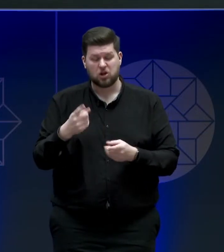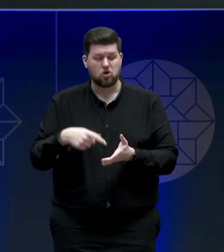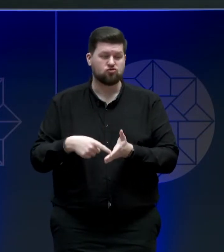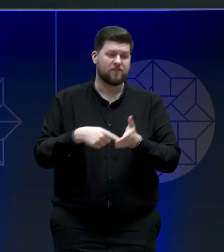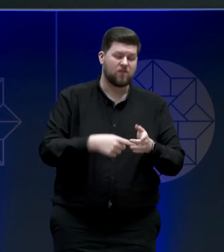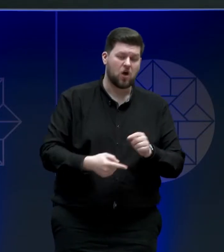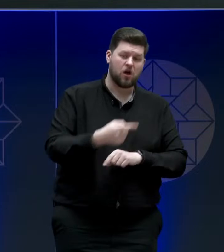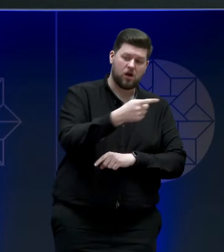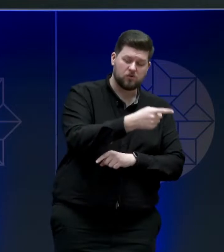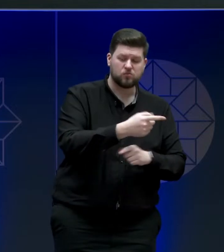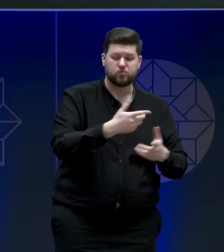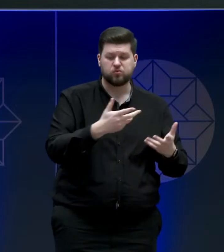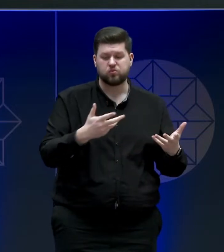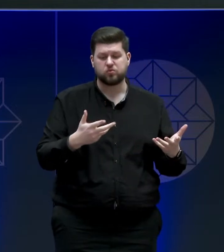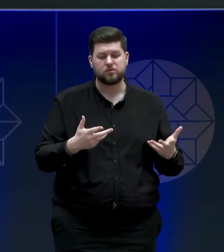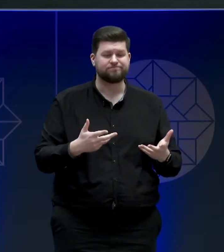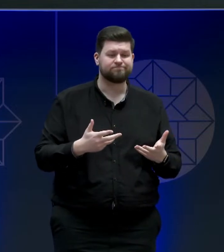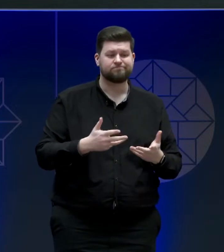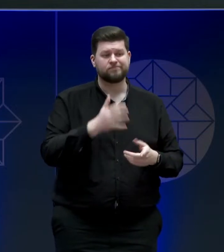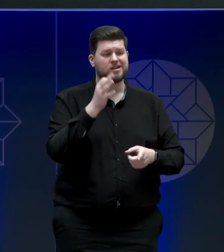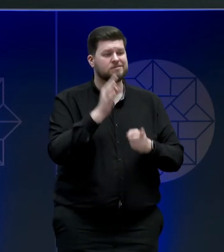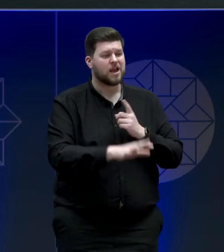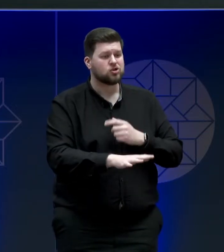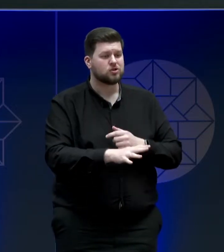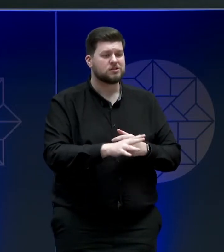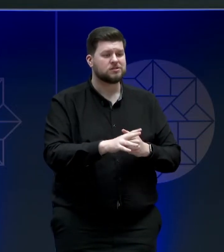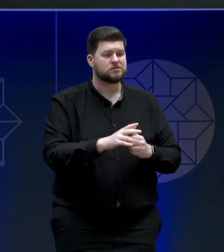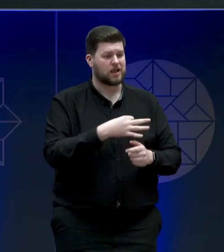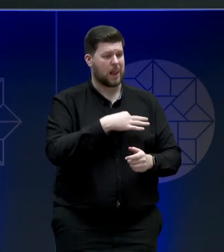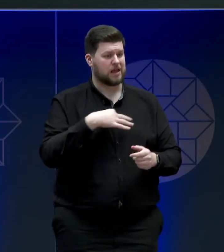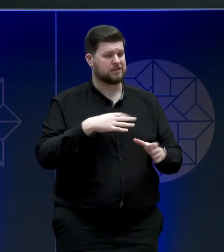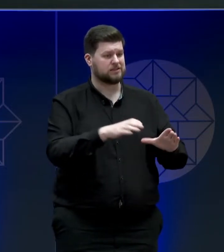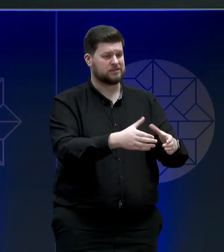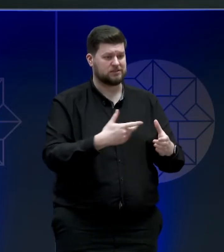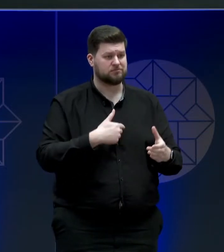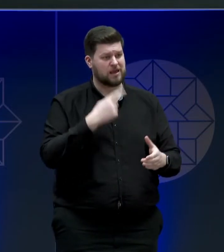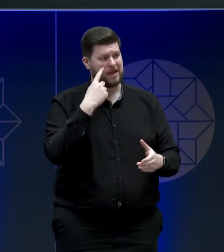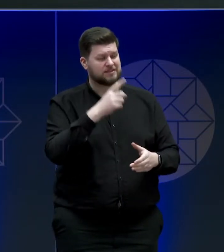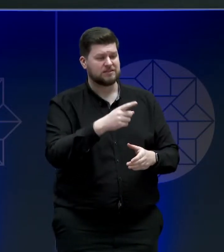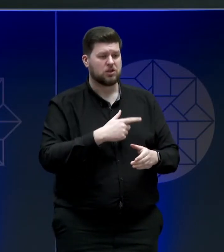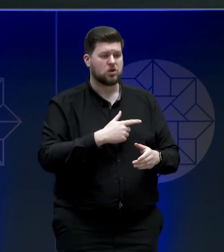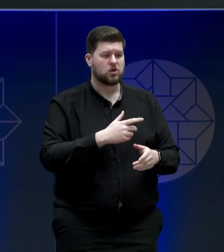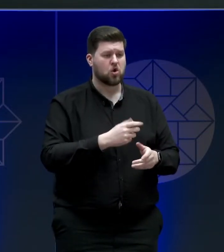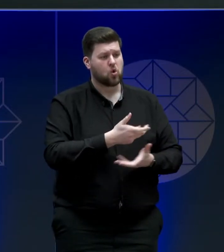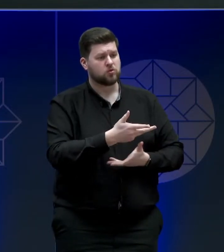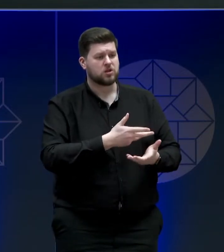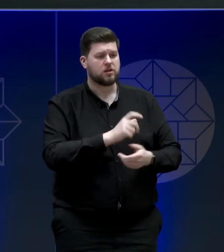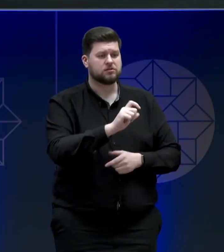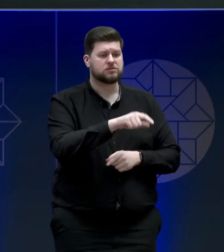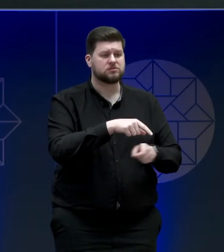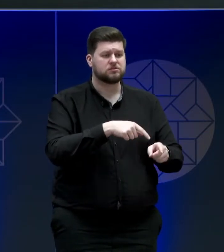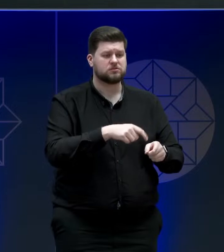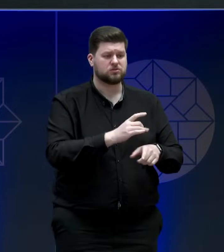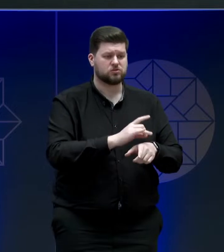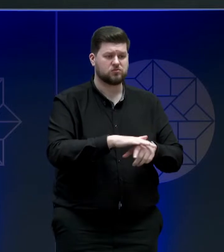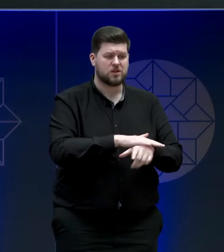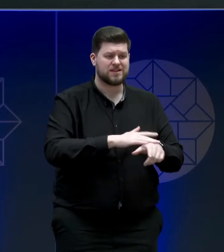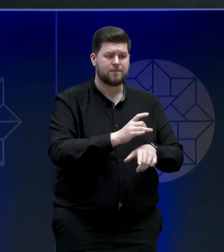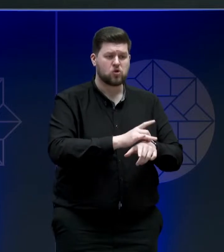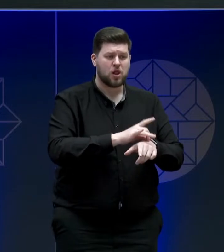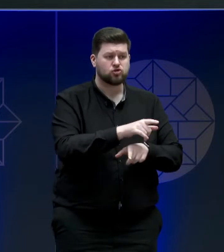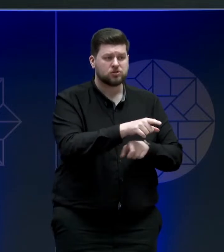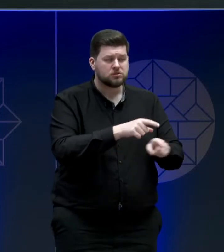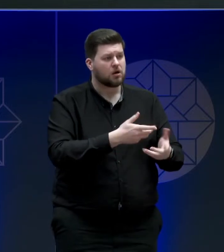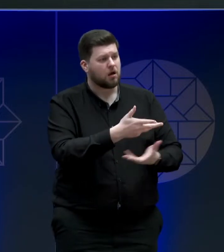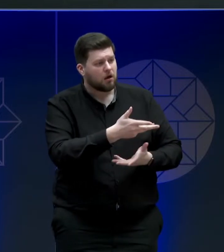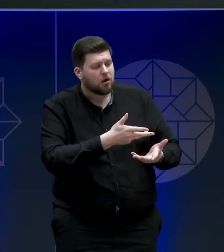perhaps to a specialist clinic, see a consultant dermatologist, and you can hear in what I'm saying. You might even have to